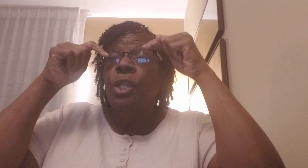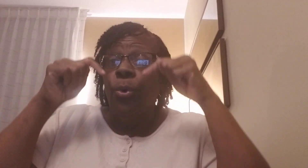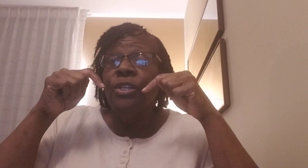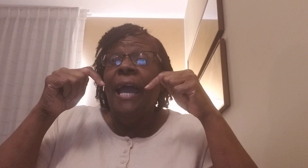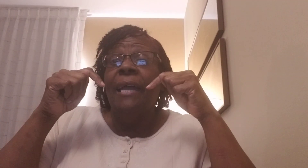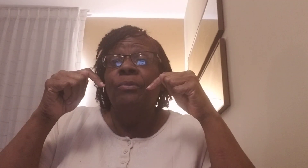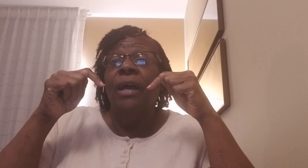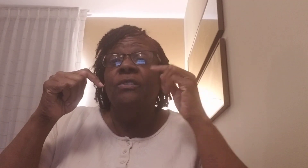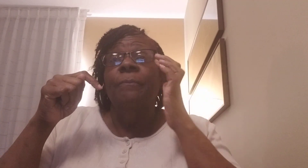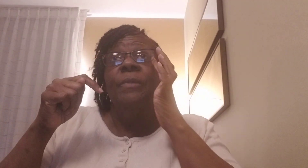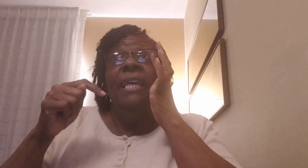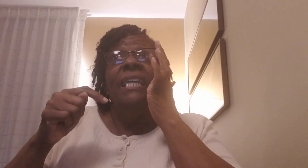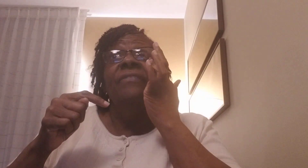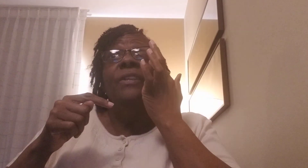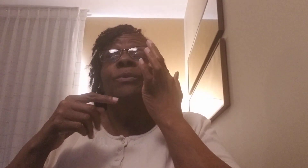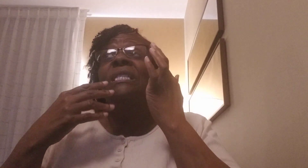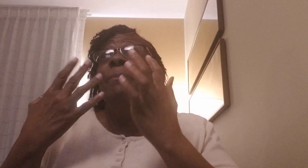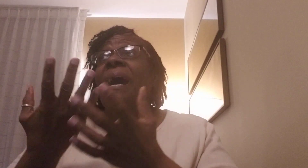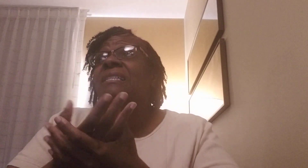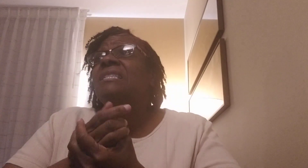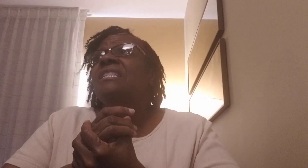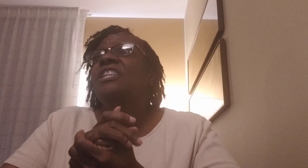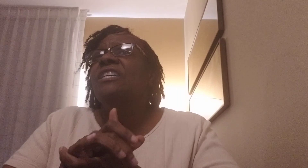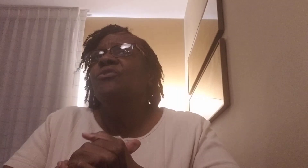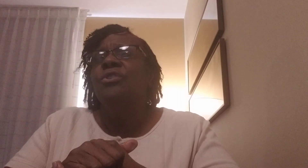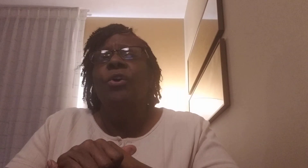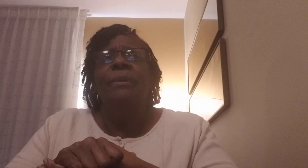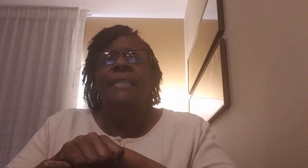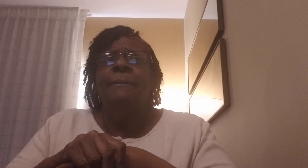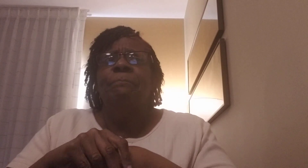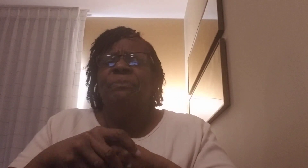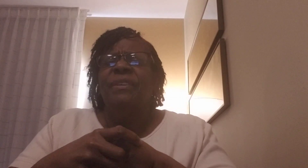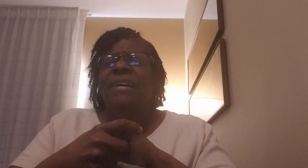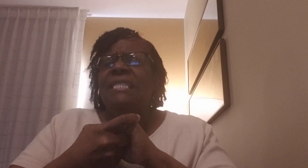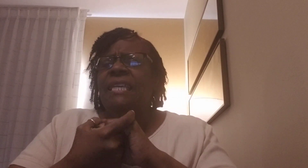Lowered eyebrows. If the response is a yes or no, meaning if I said,